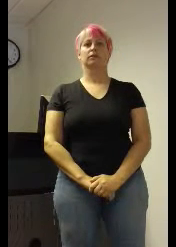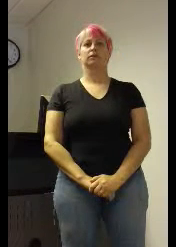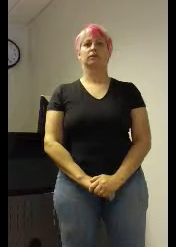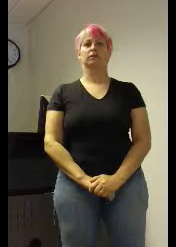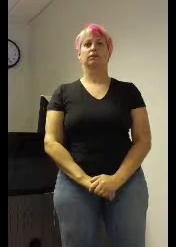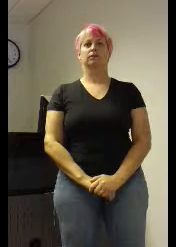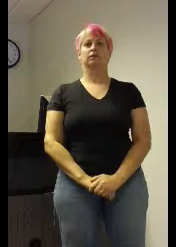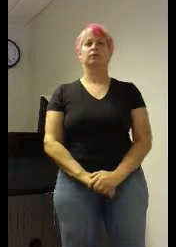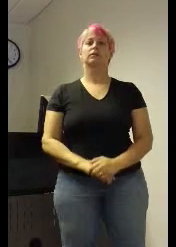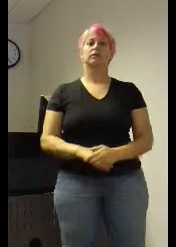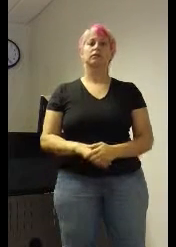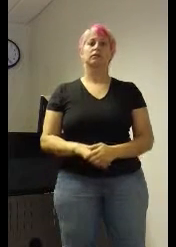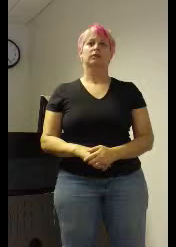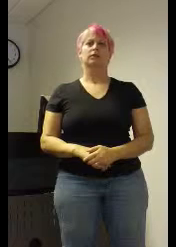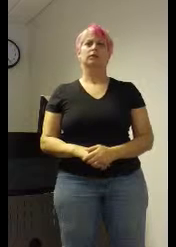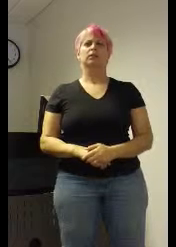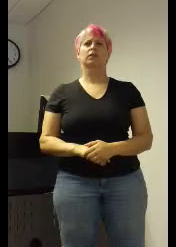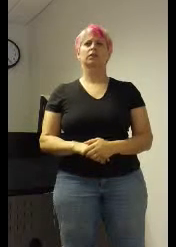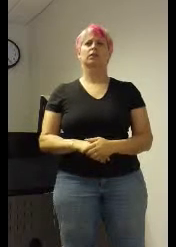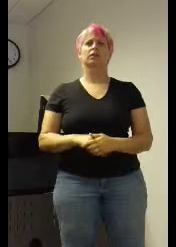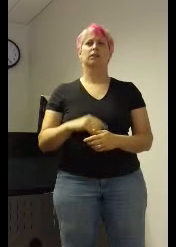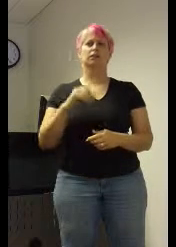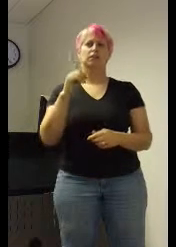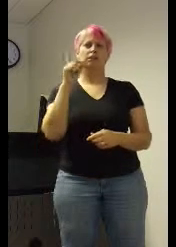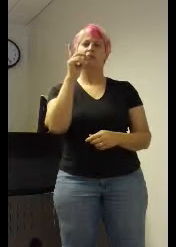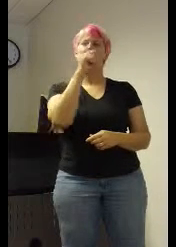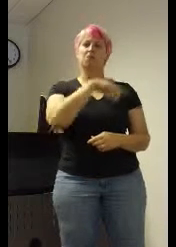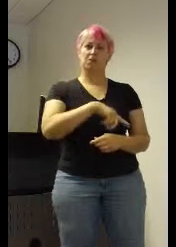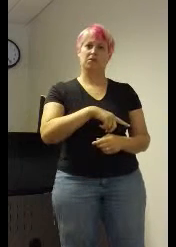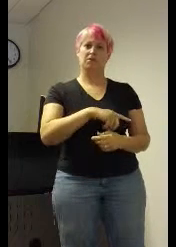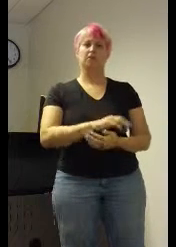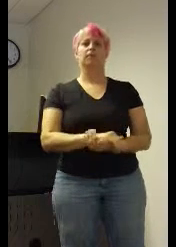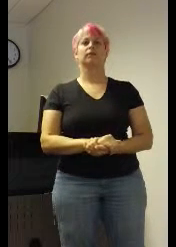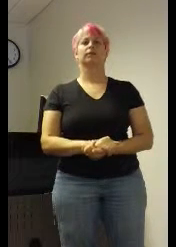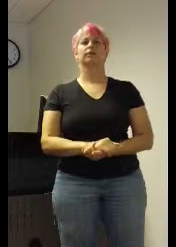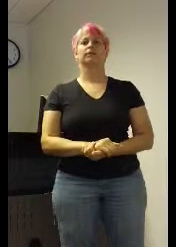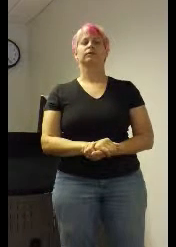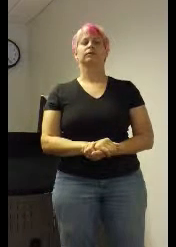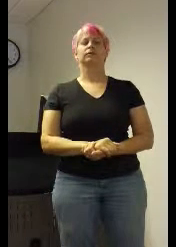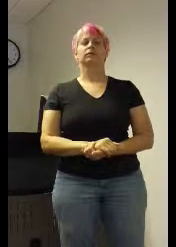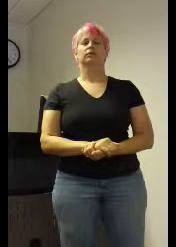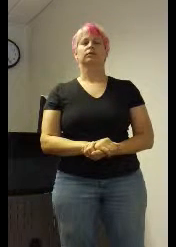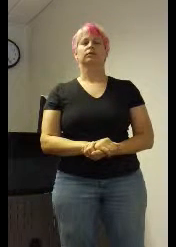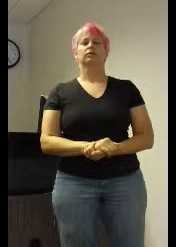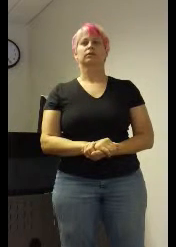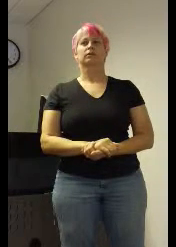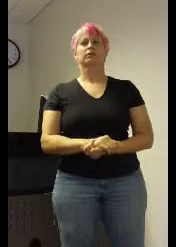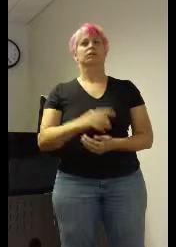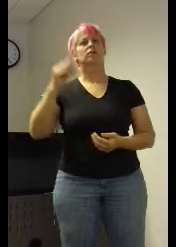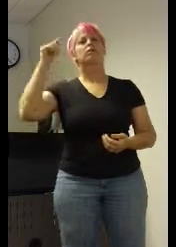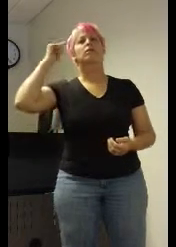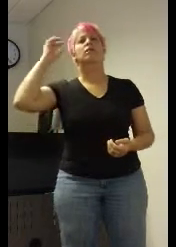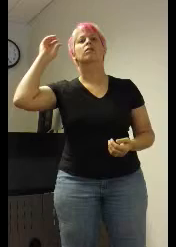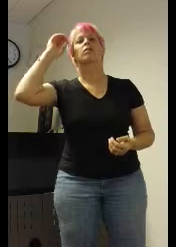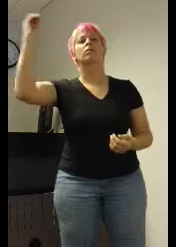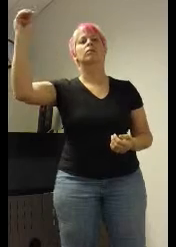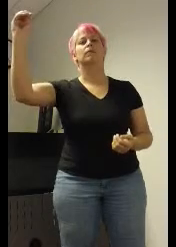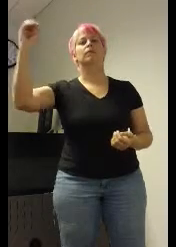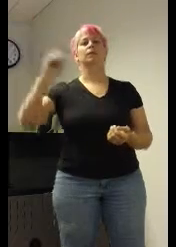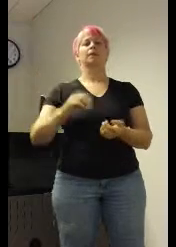I want to go over some myths. People have a lot of thoughts and opinions about ADD. They do sometimes question